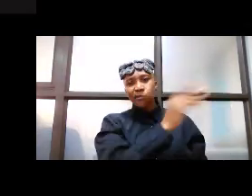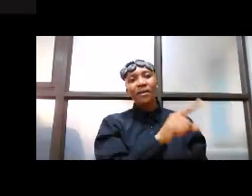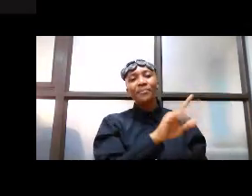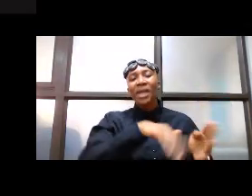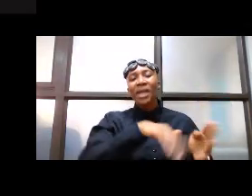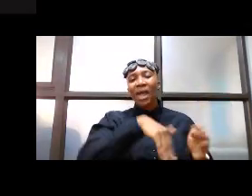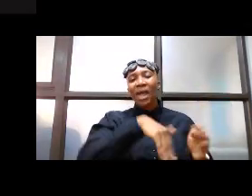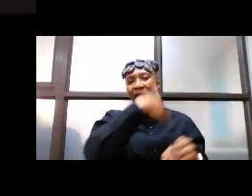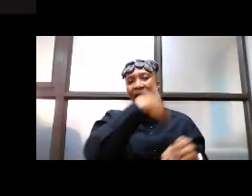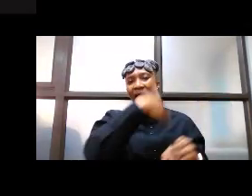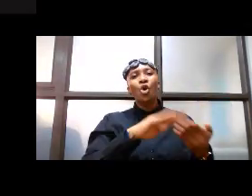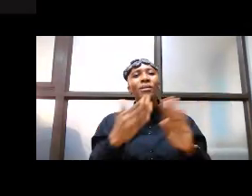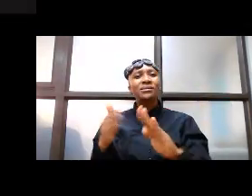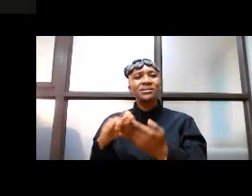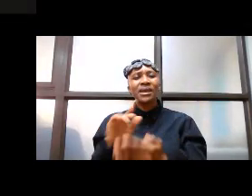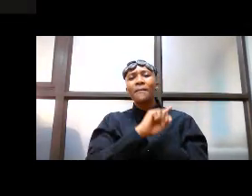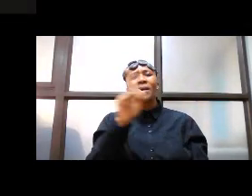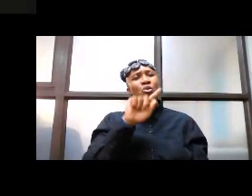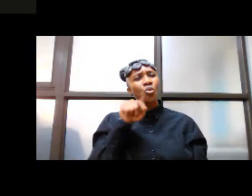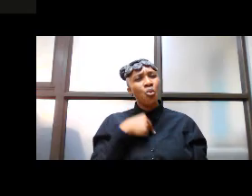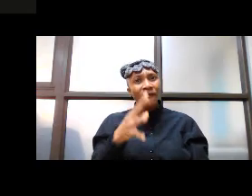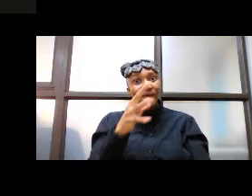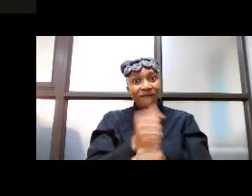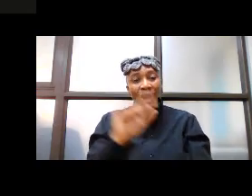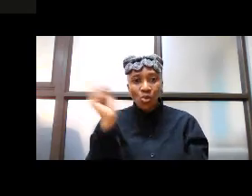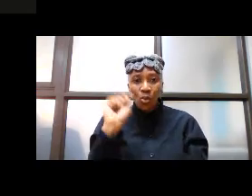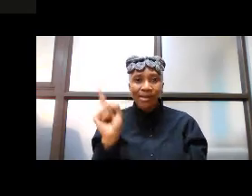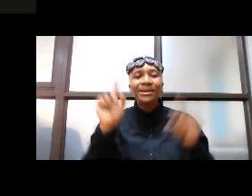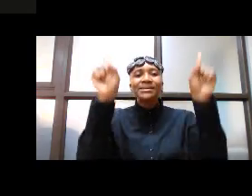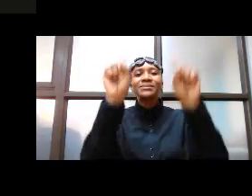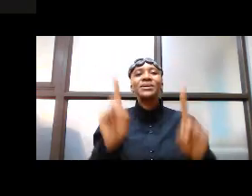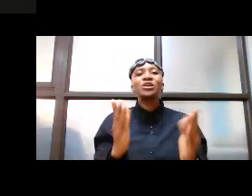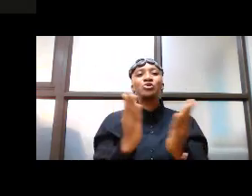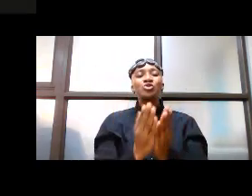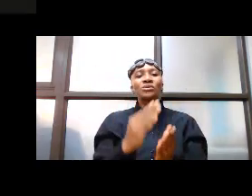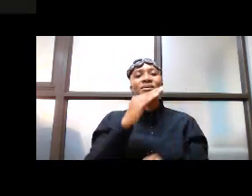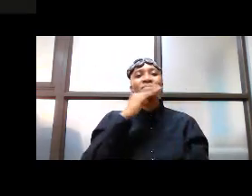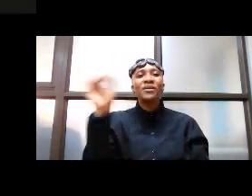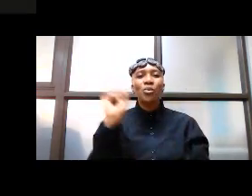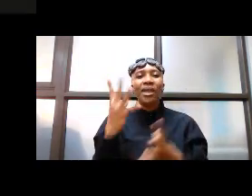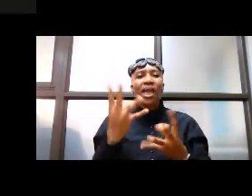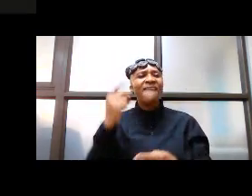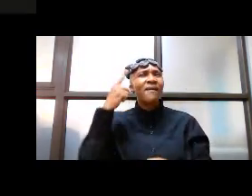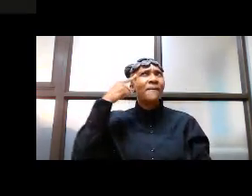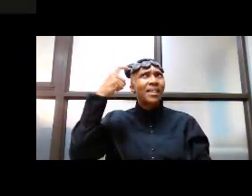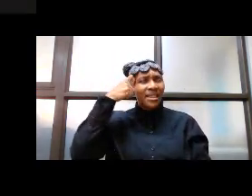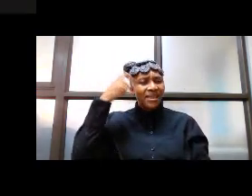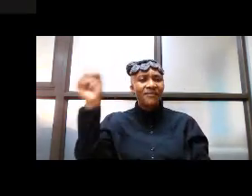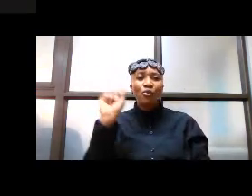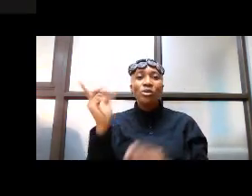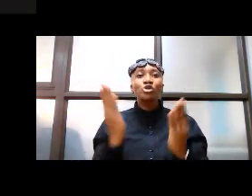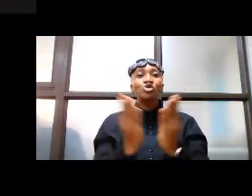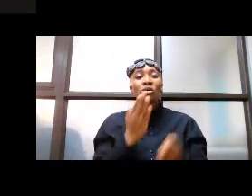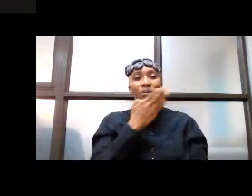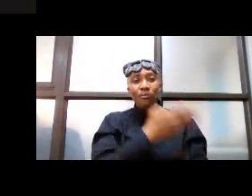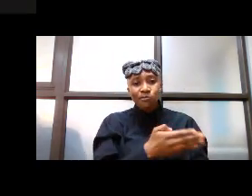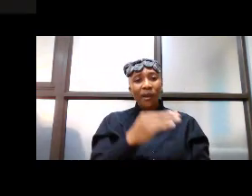special schools was that there was this belief that these schools are the